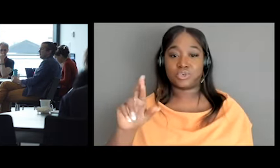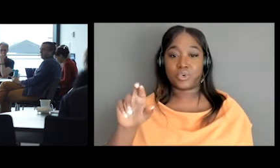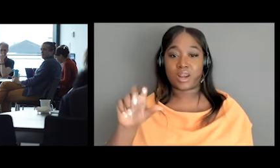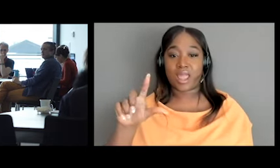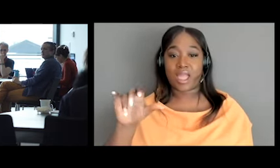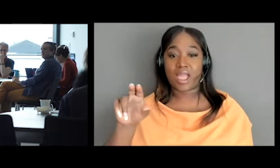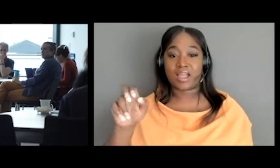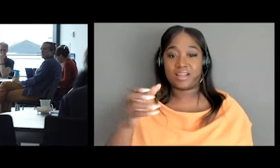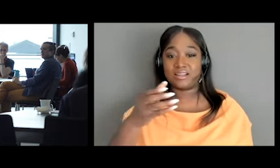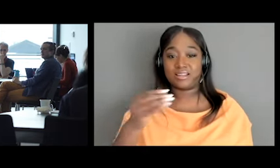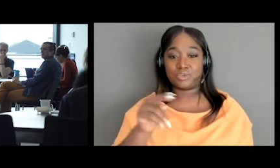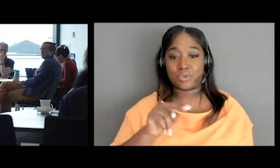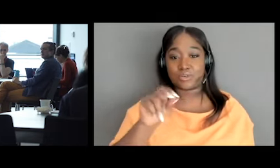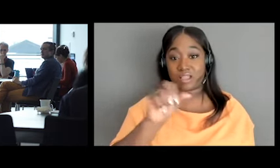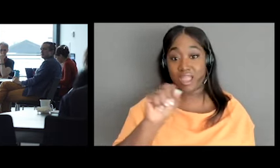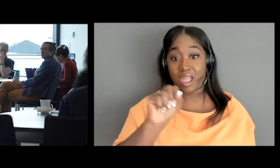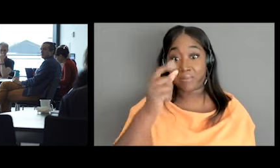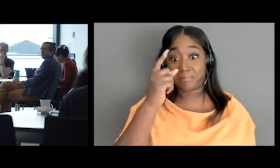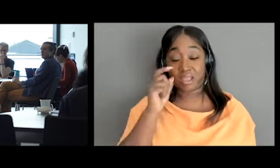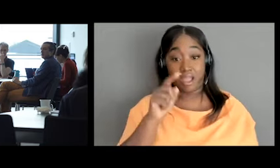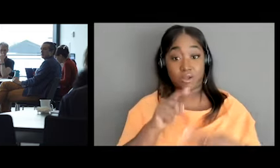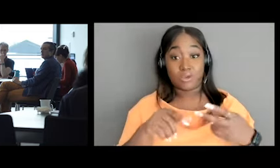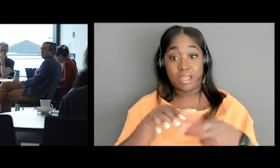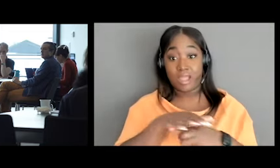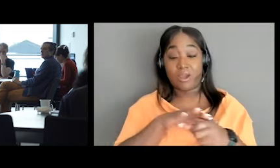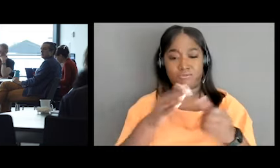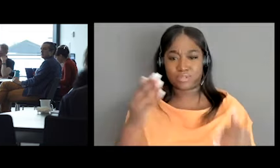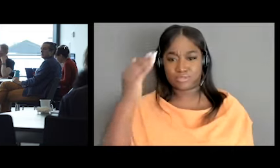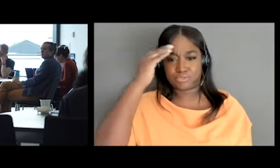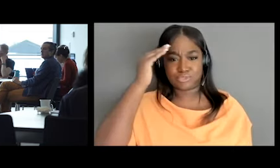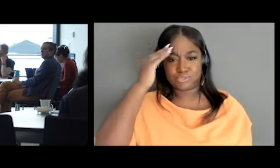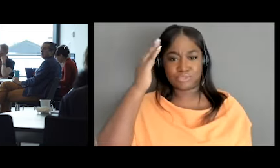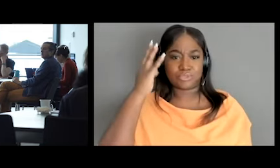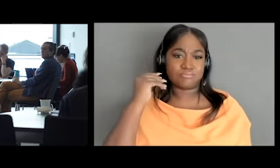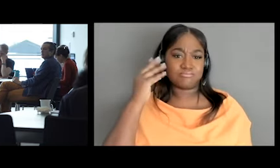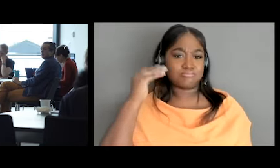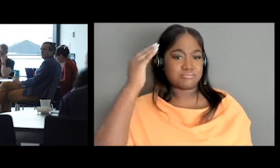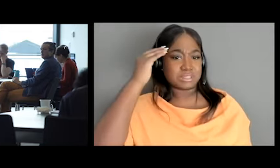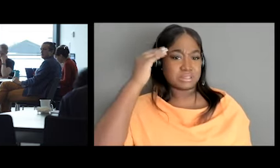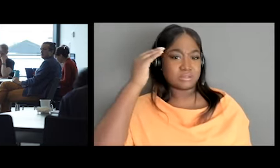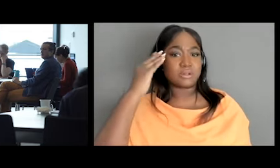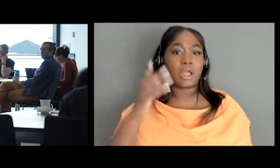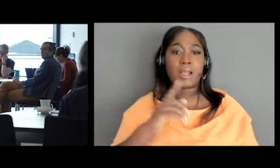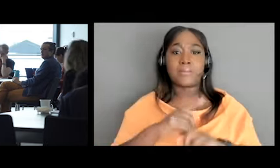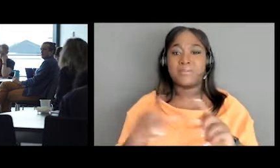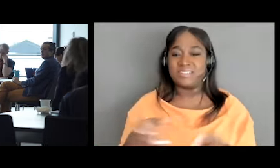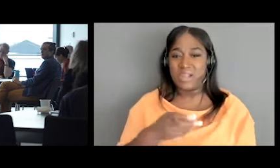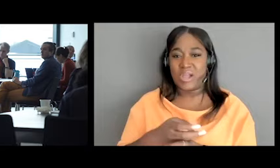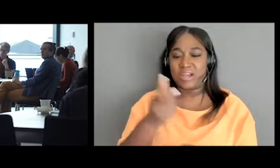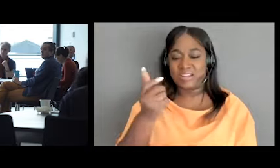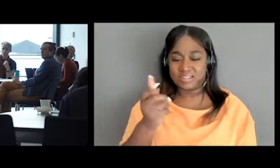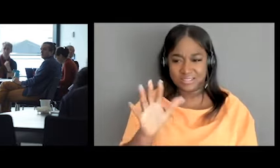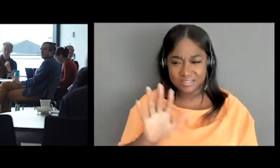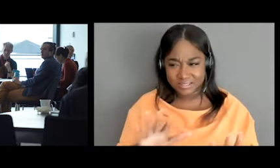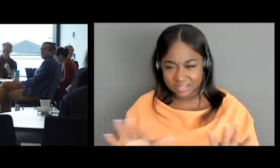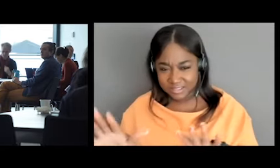knew. Yes, it is kind of harder to echolocate people with